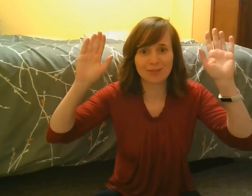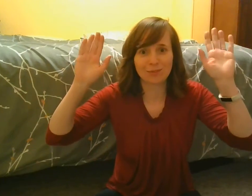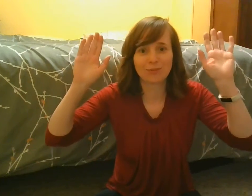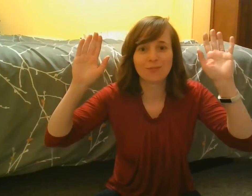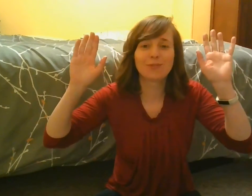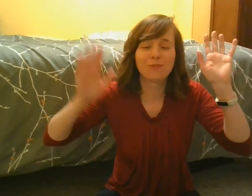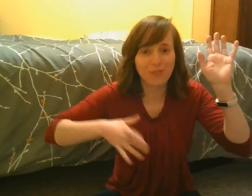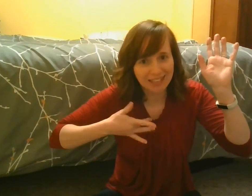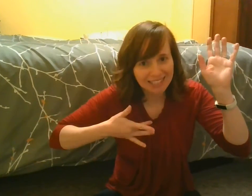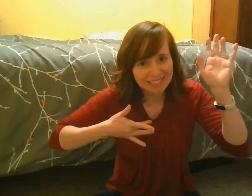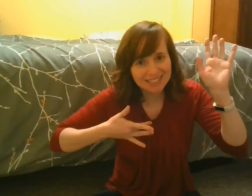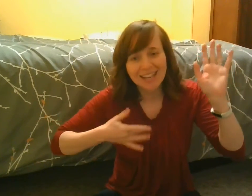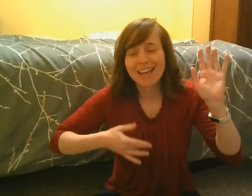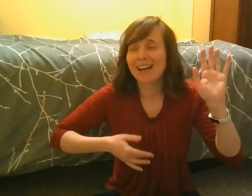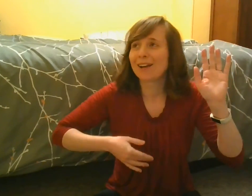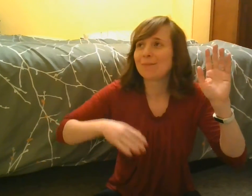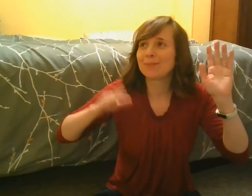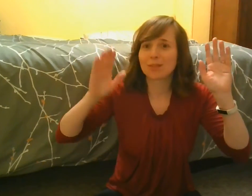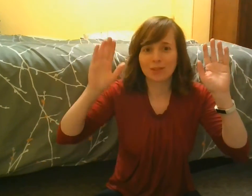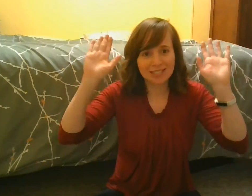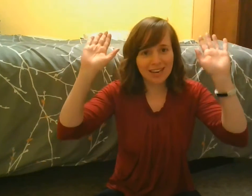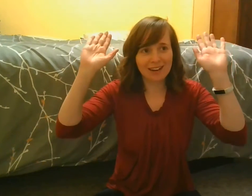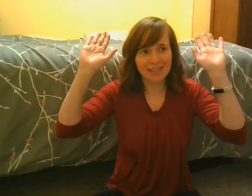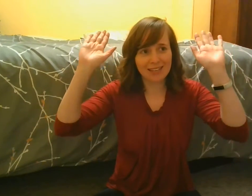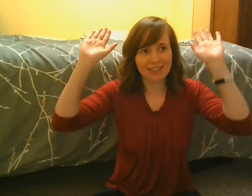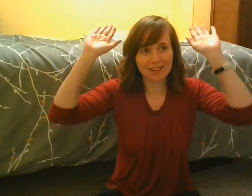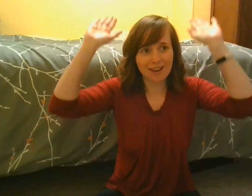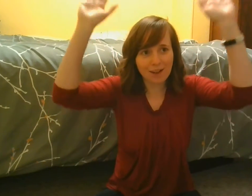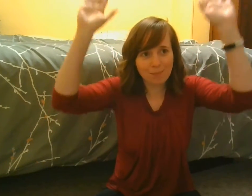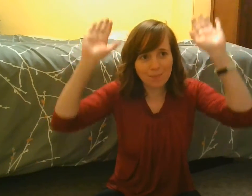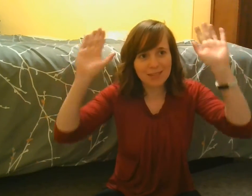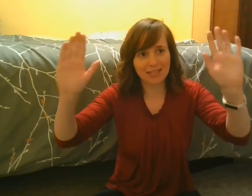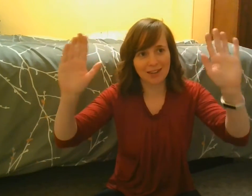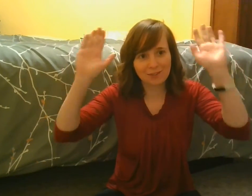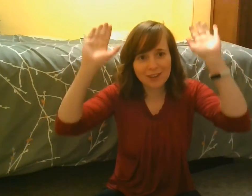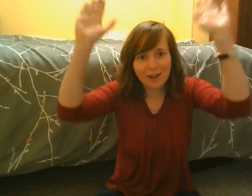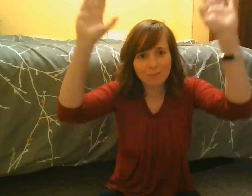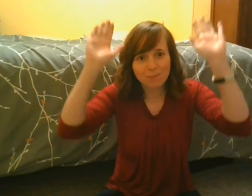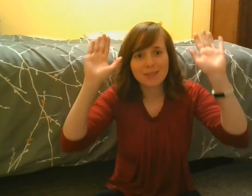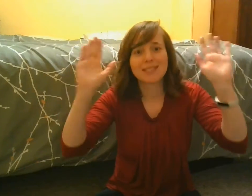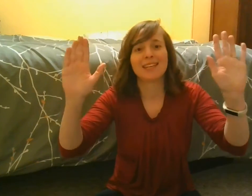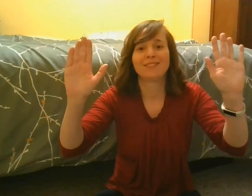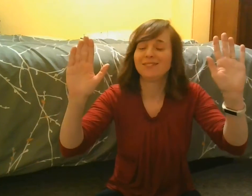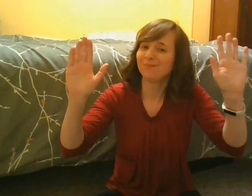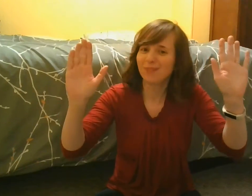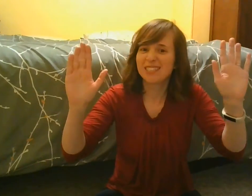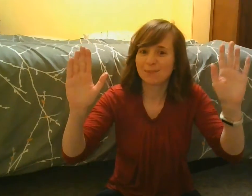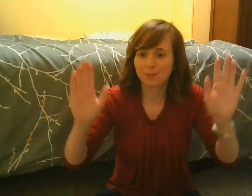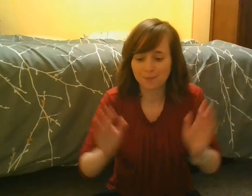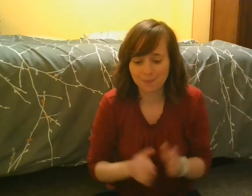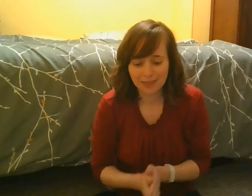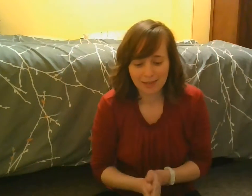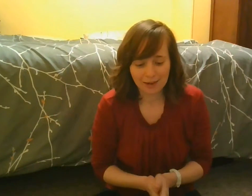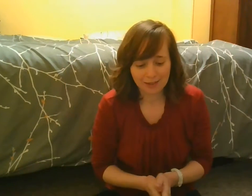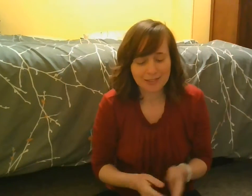of feelings. So you just kind of like up and down, up and down. Pretty simple. All right, so